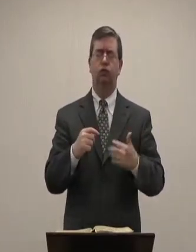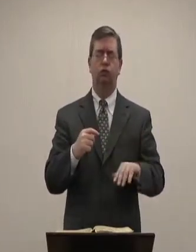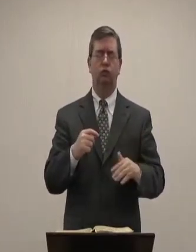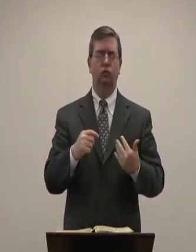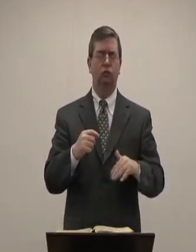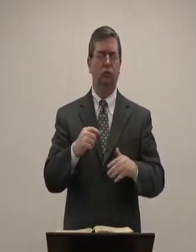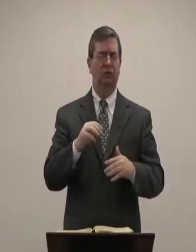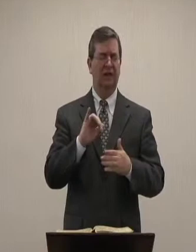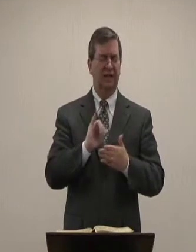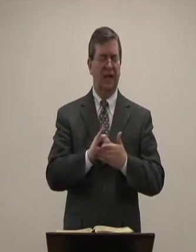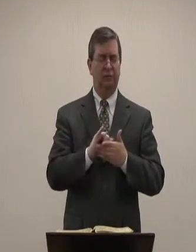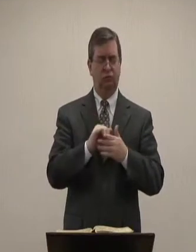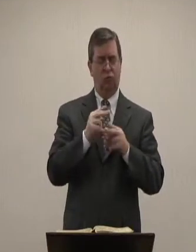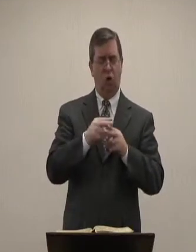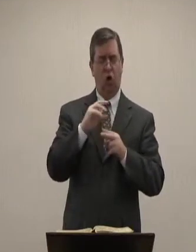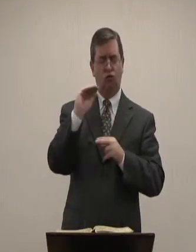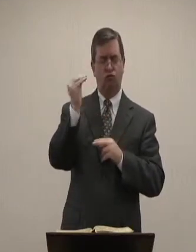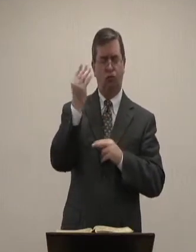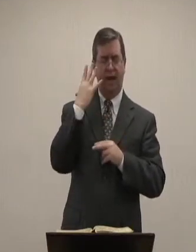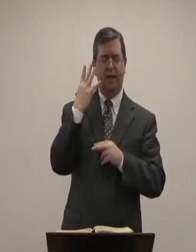and we can ask for forgiveness.